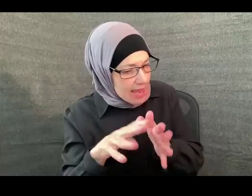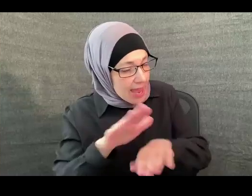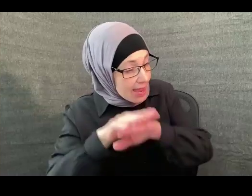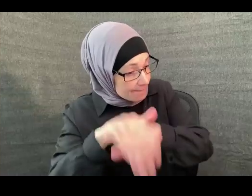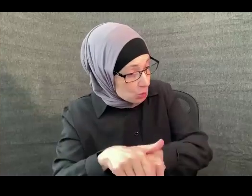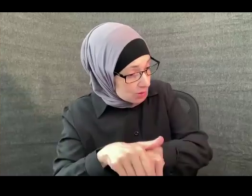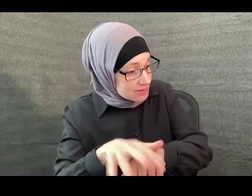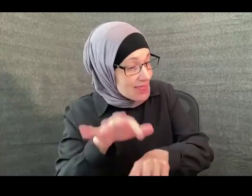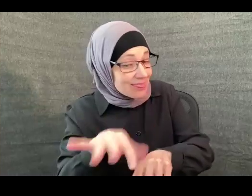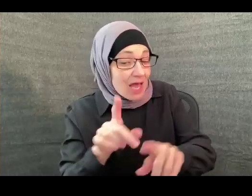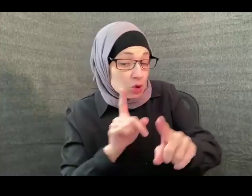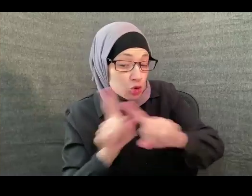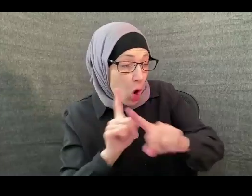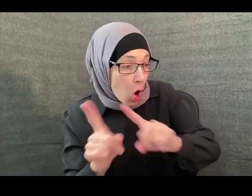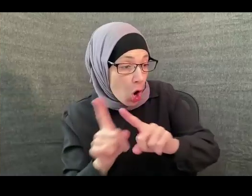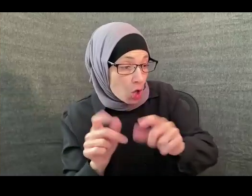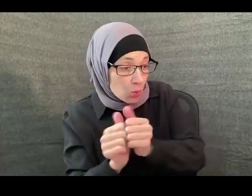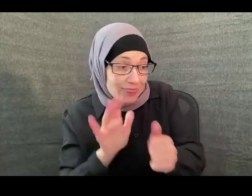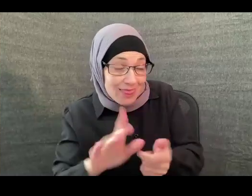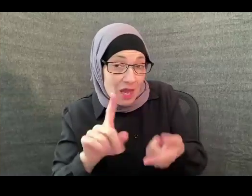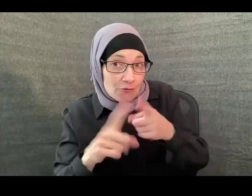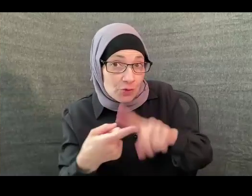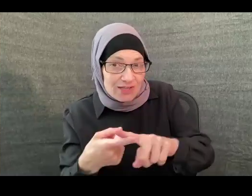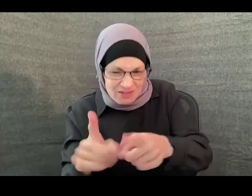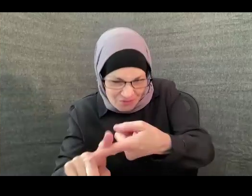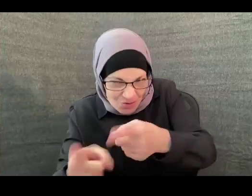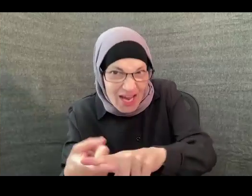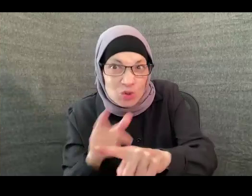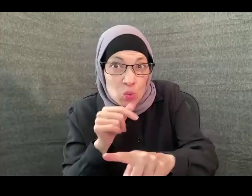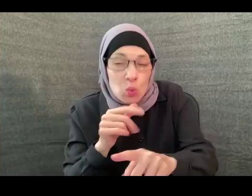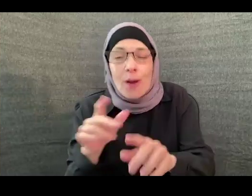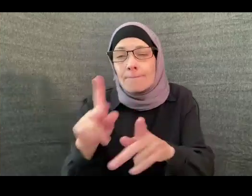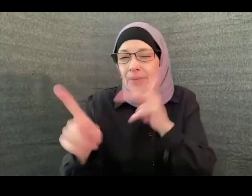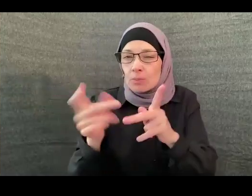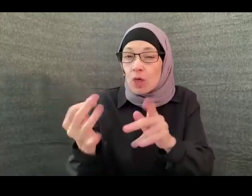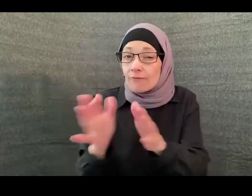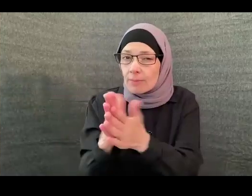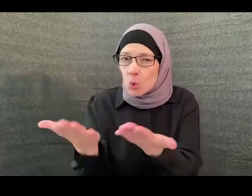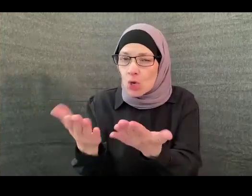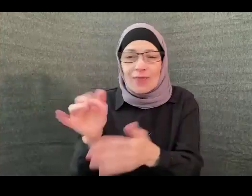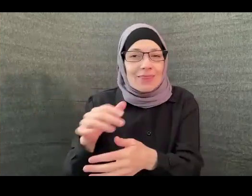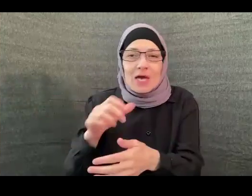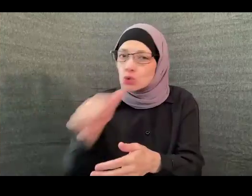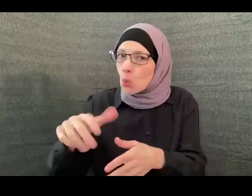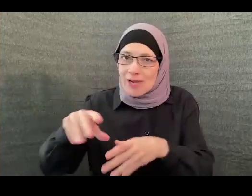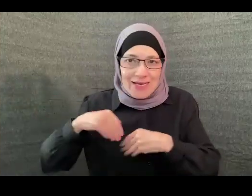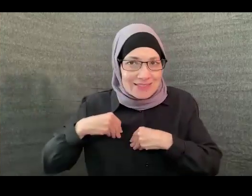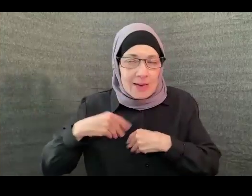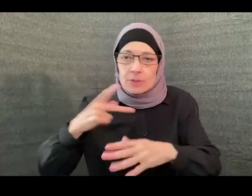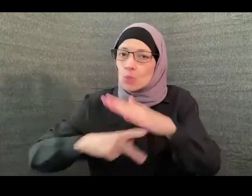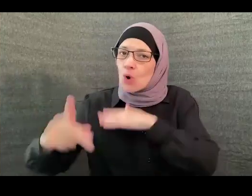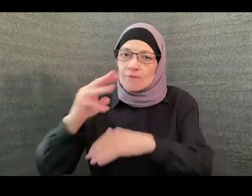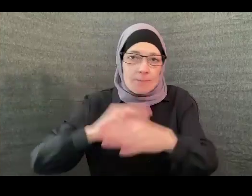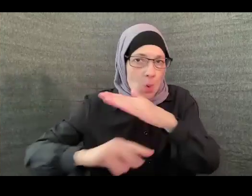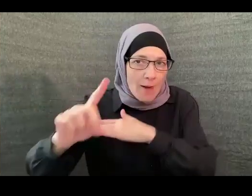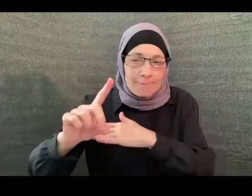of the book who refuse to accept Prophet Muhammad and accept Islam and accept the Quran.